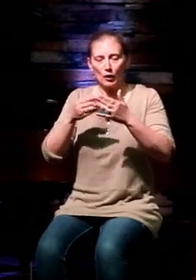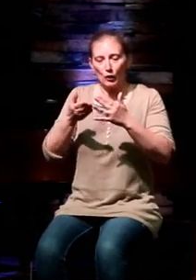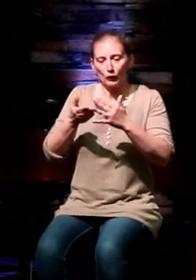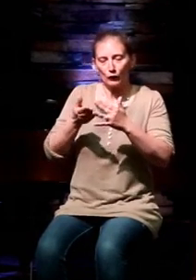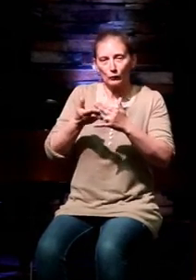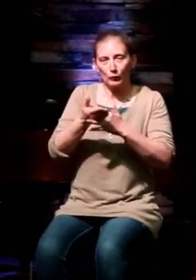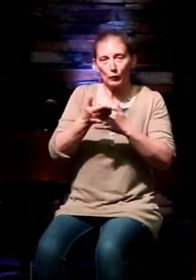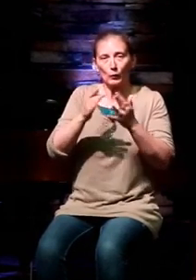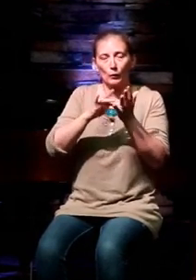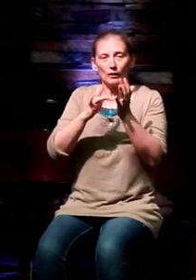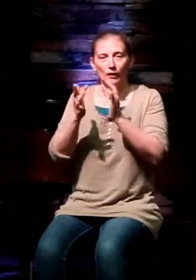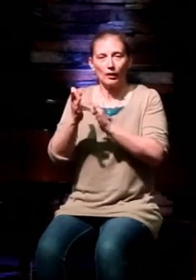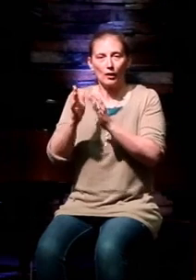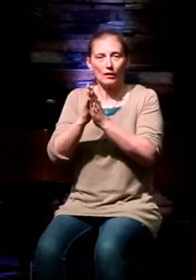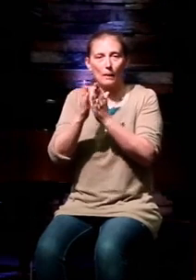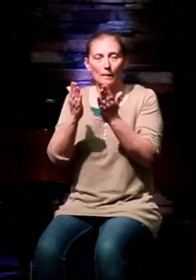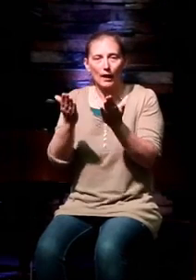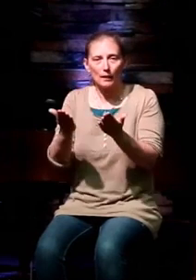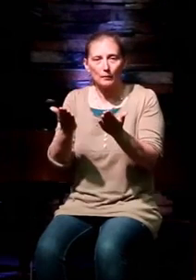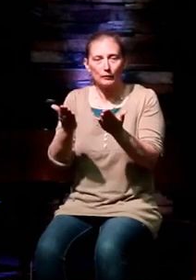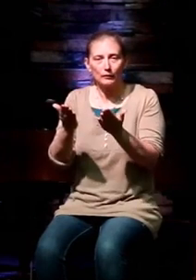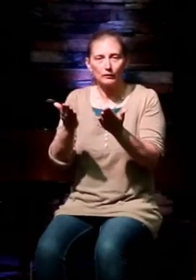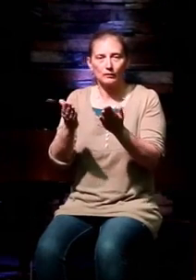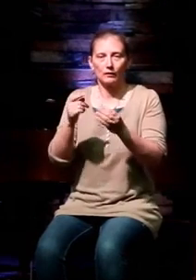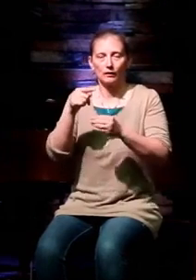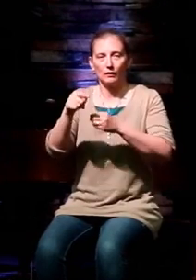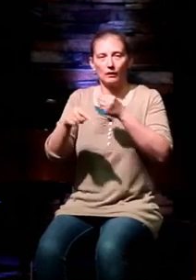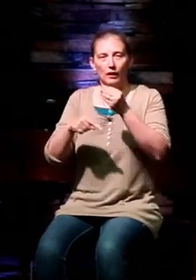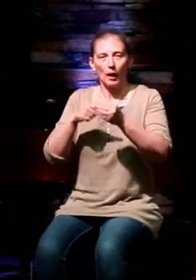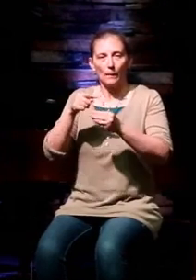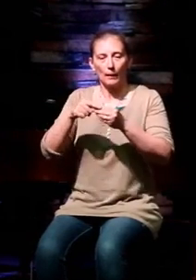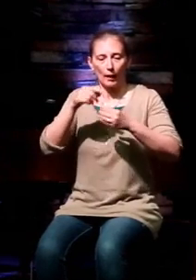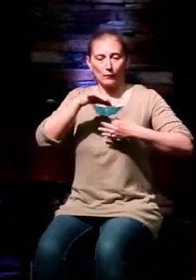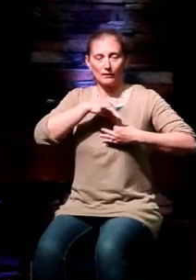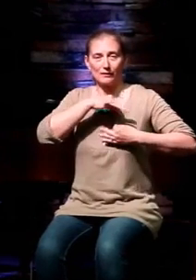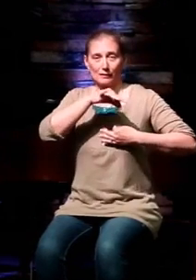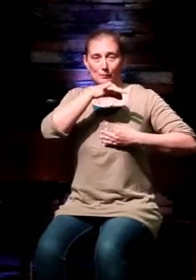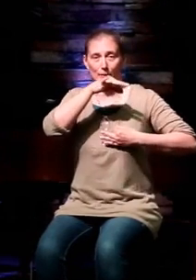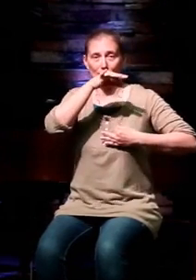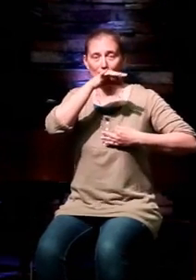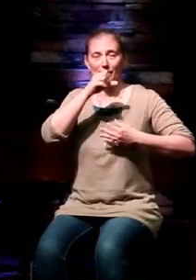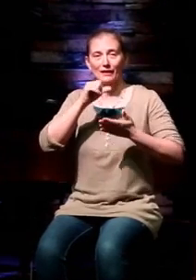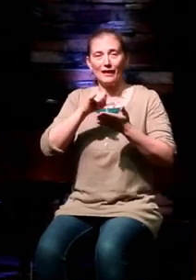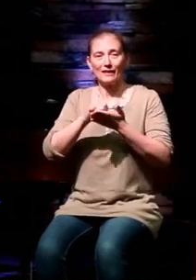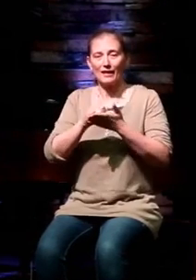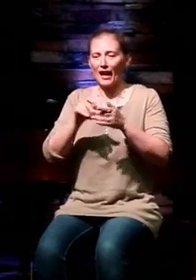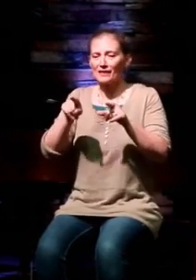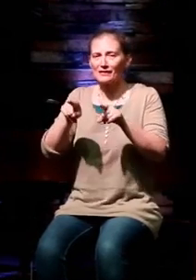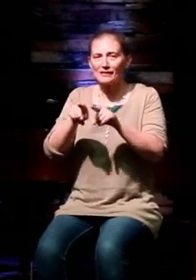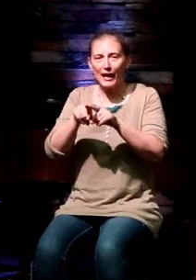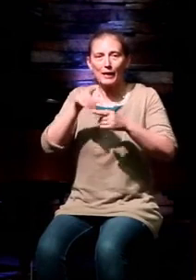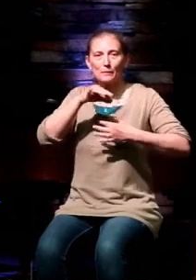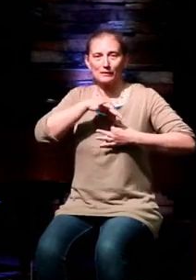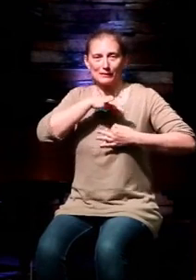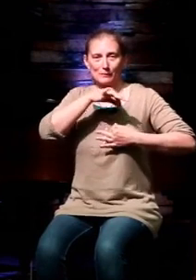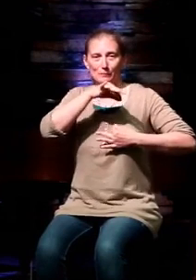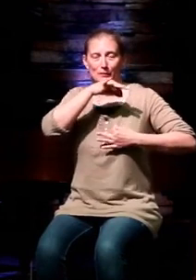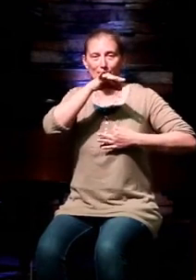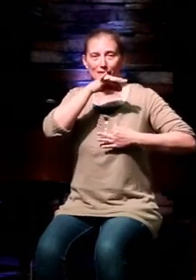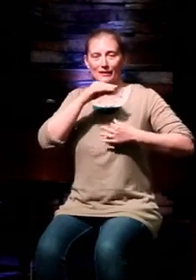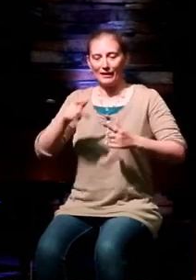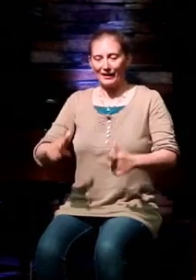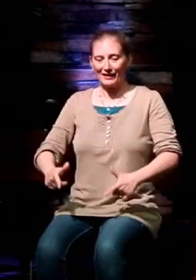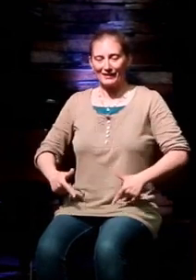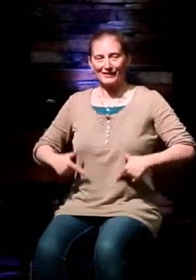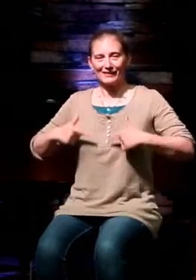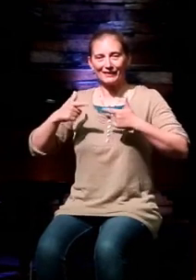Old Testament, all the way through the New Testament, the Bible says that that same Spirit that was back there through all of that time is living on the